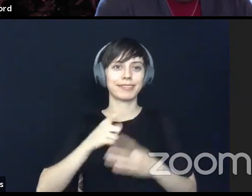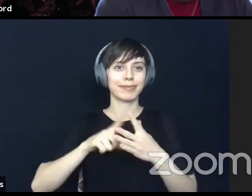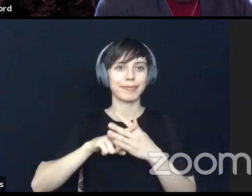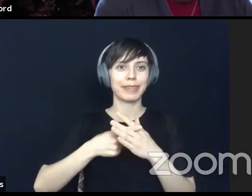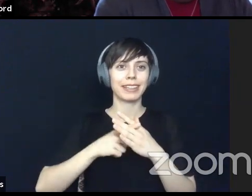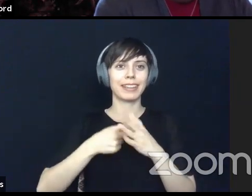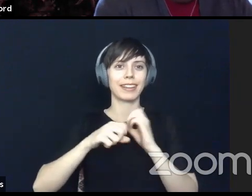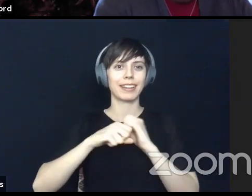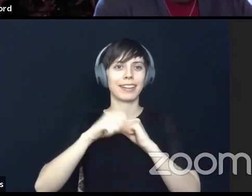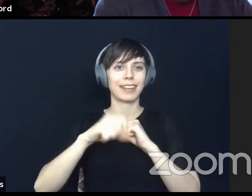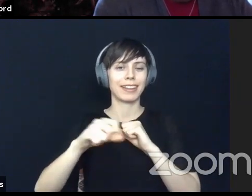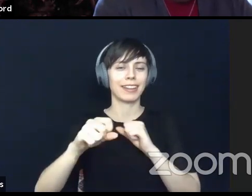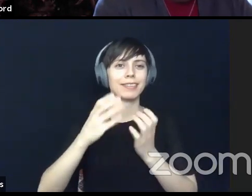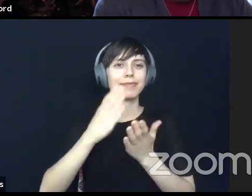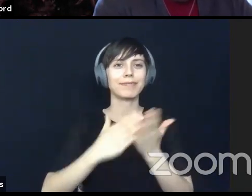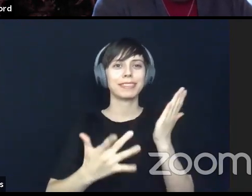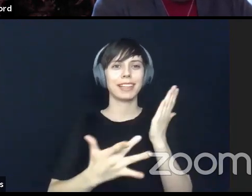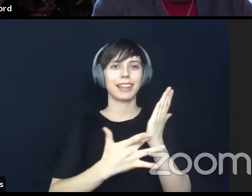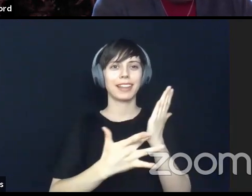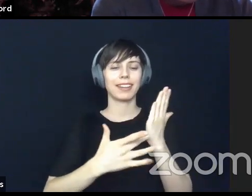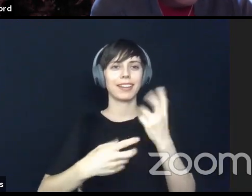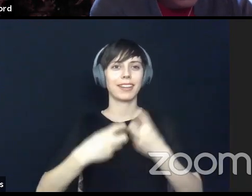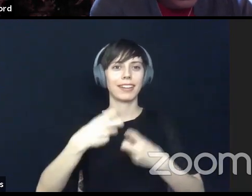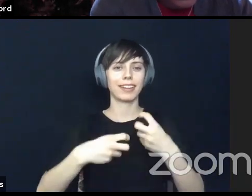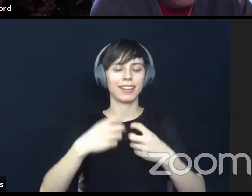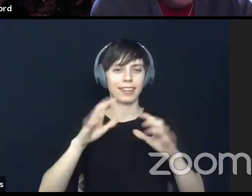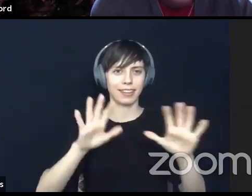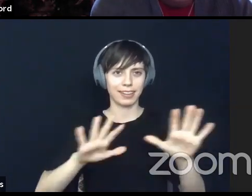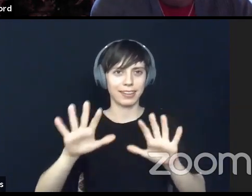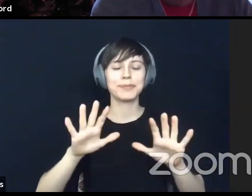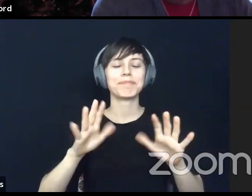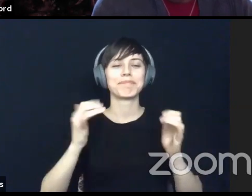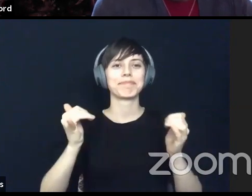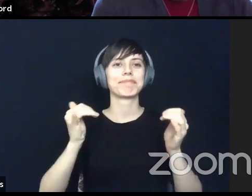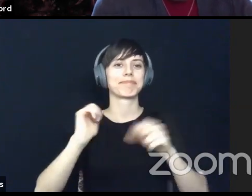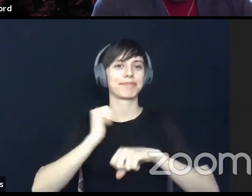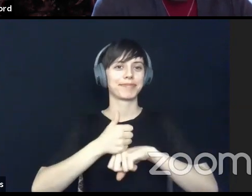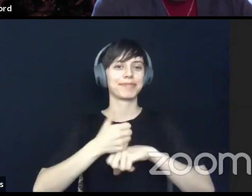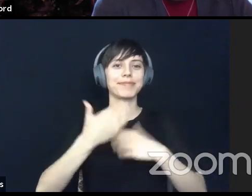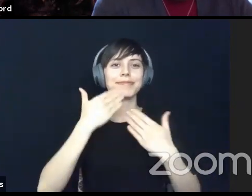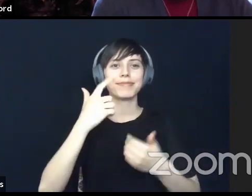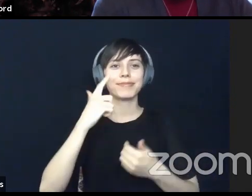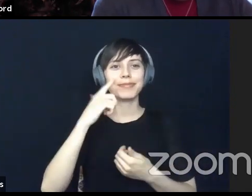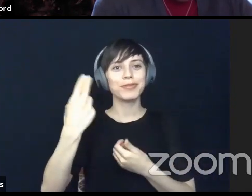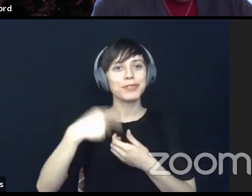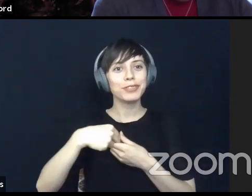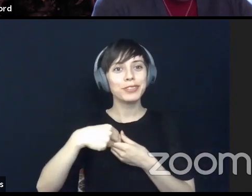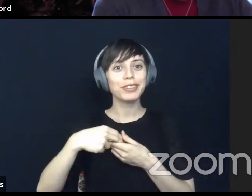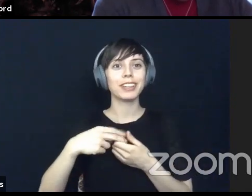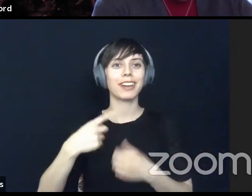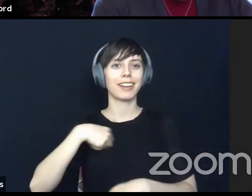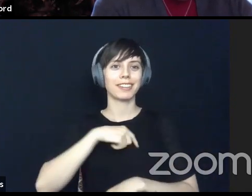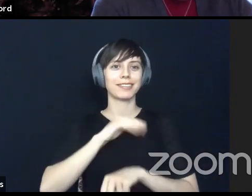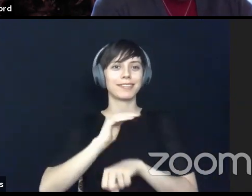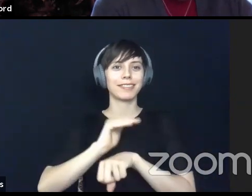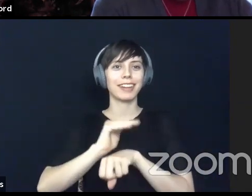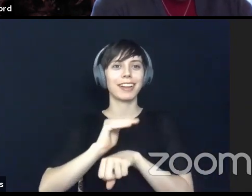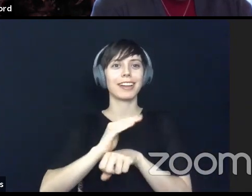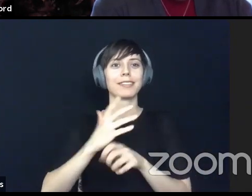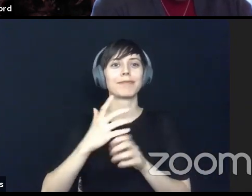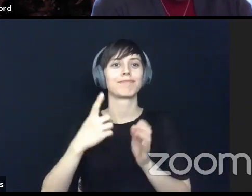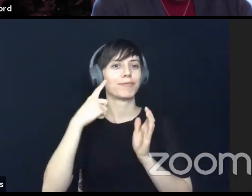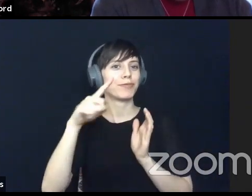technical difficulties, but thank you for joining us for Portland Artists for Teressa Rayford. As you know, Teressa here is running for